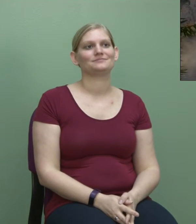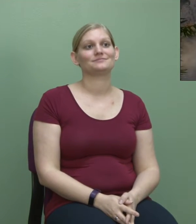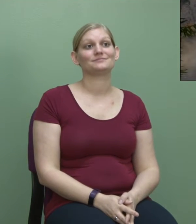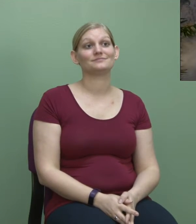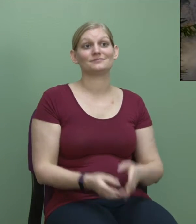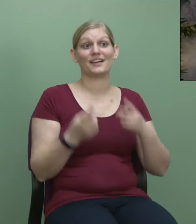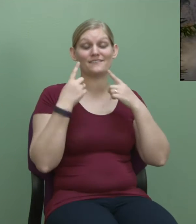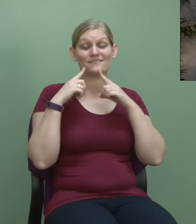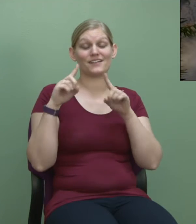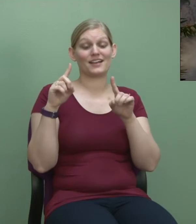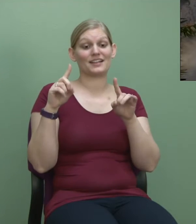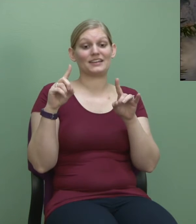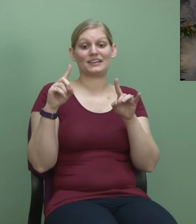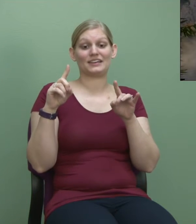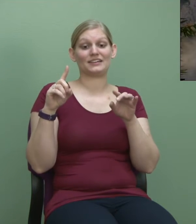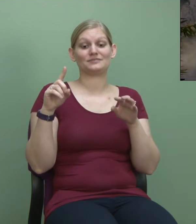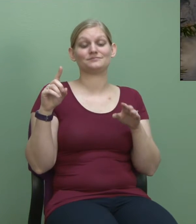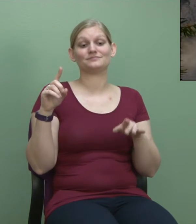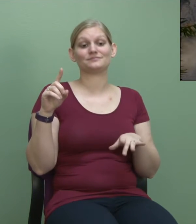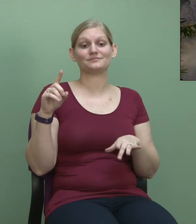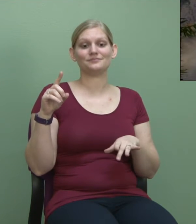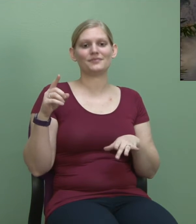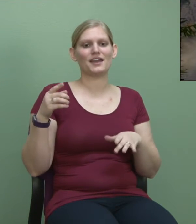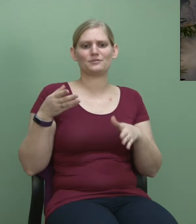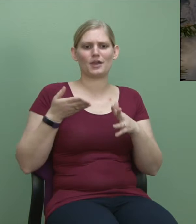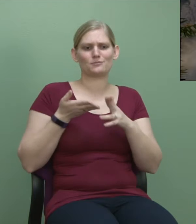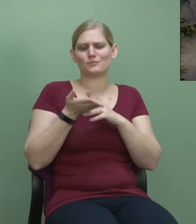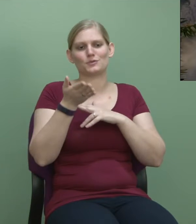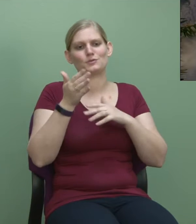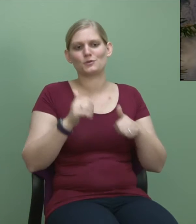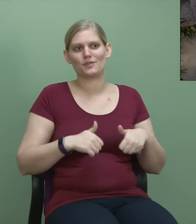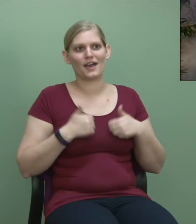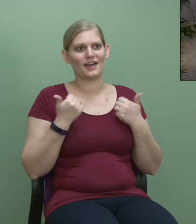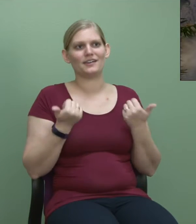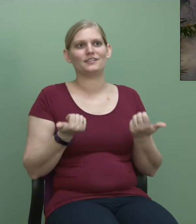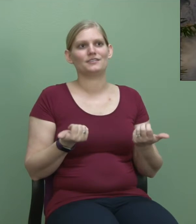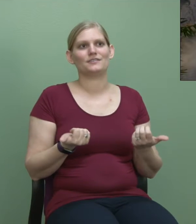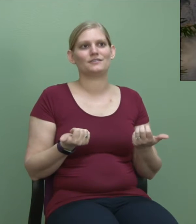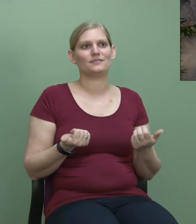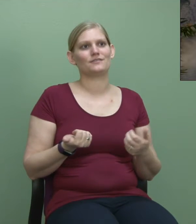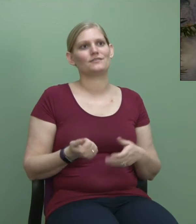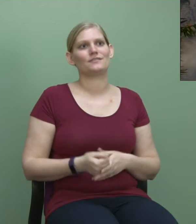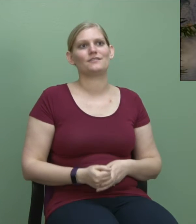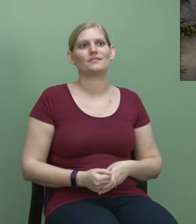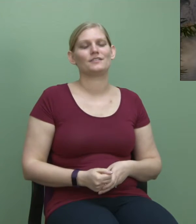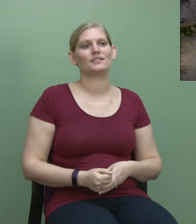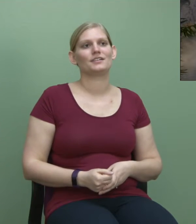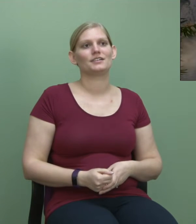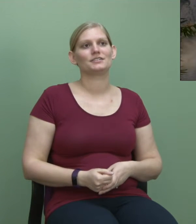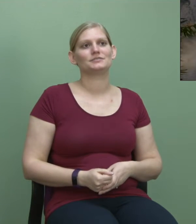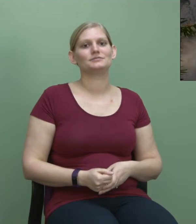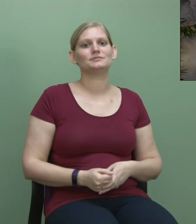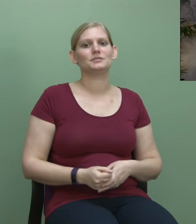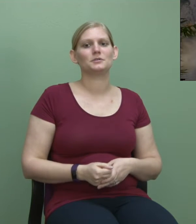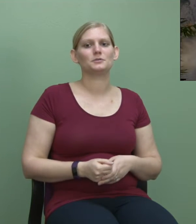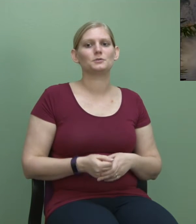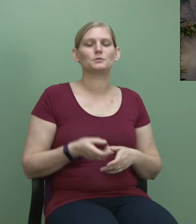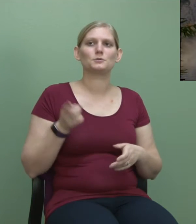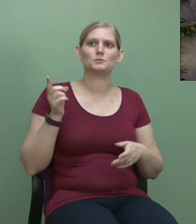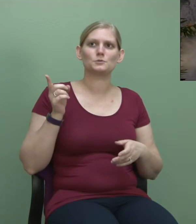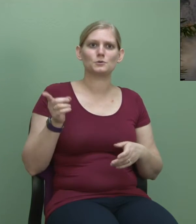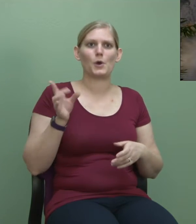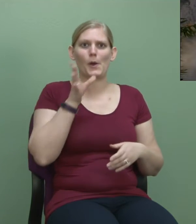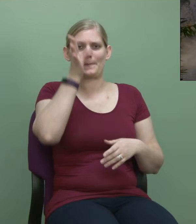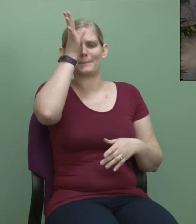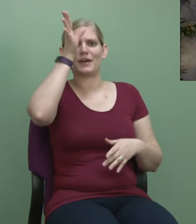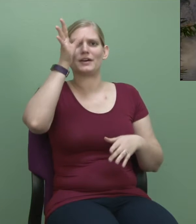and throughout their whole life, and is to be an example. Show them that you enjoy